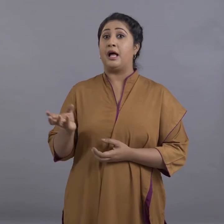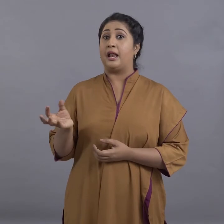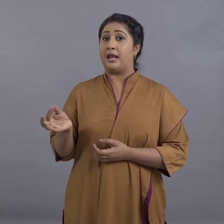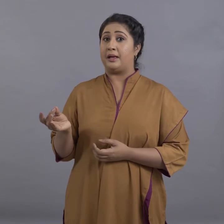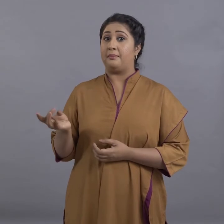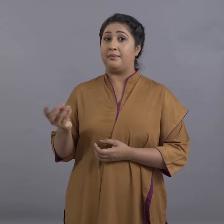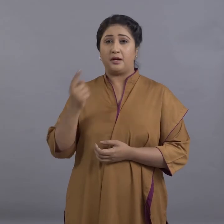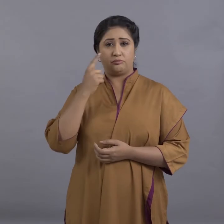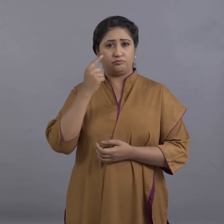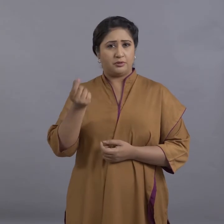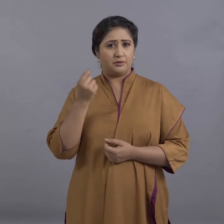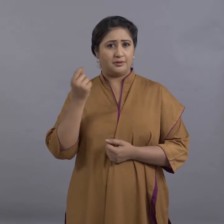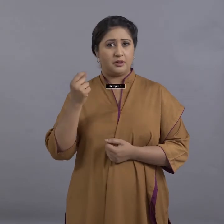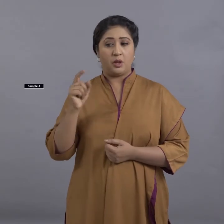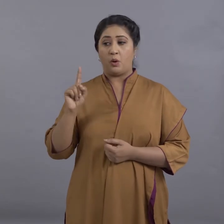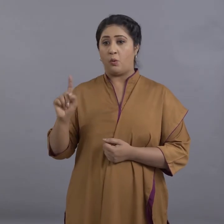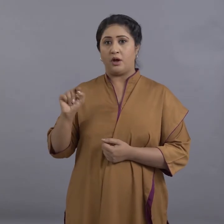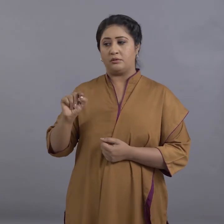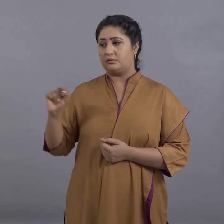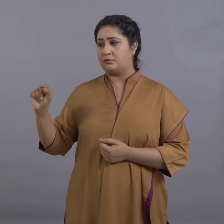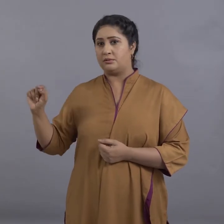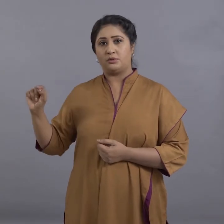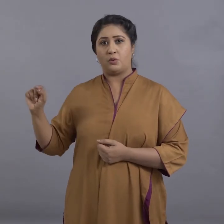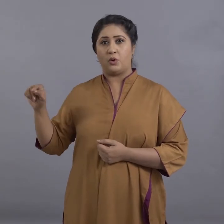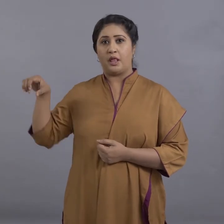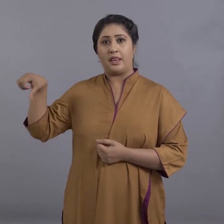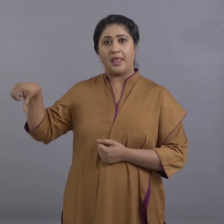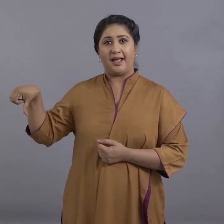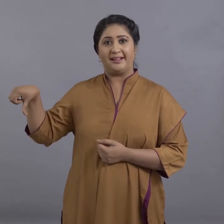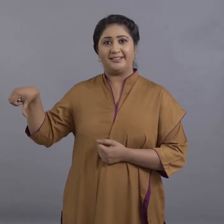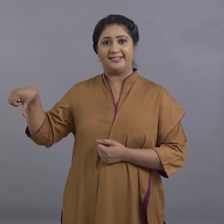Number recognition 1 to 9.